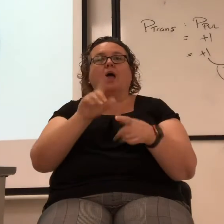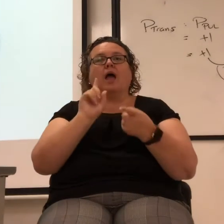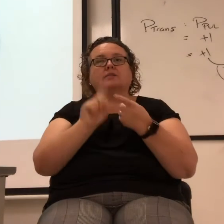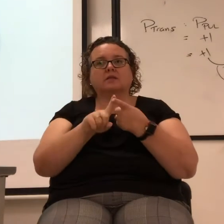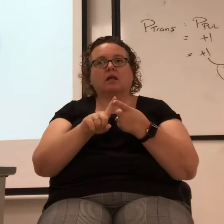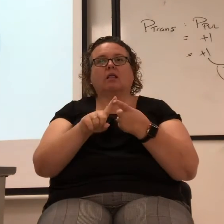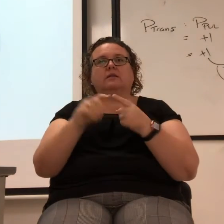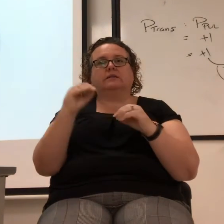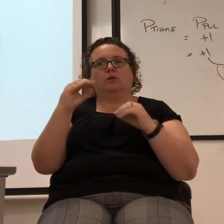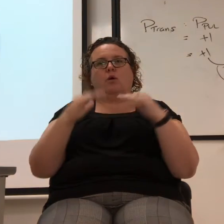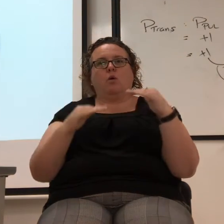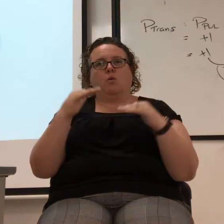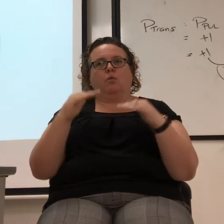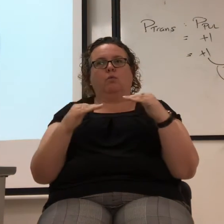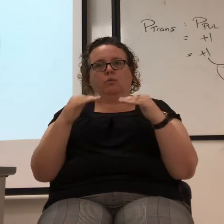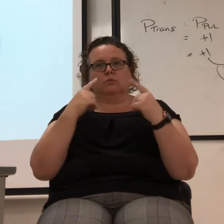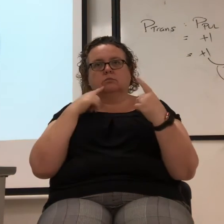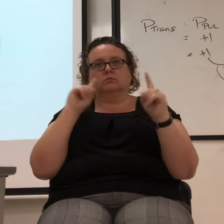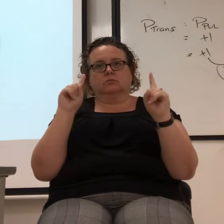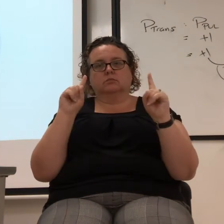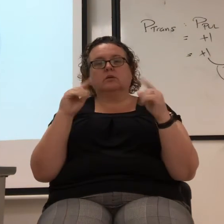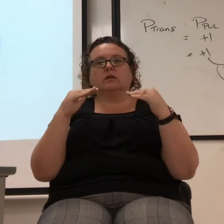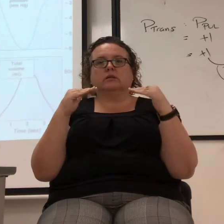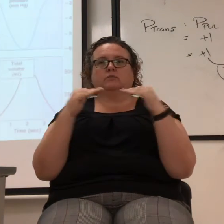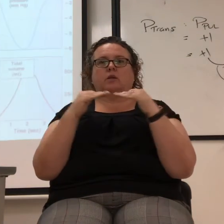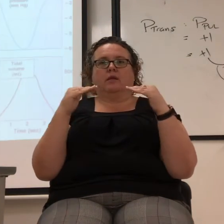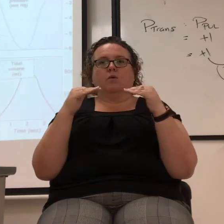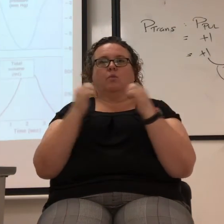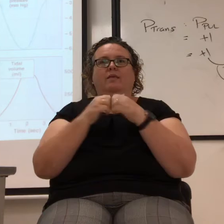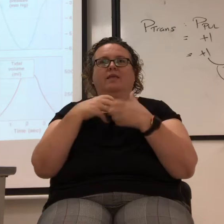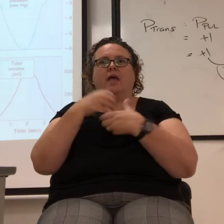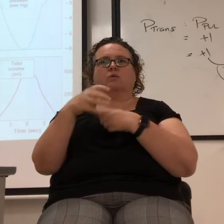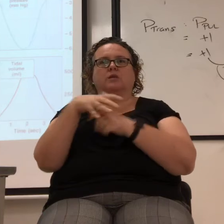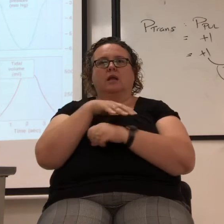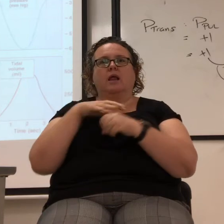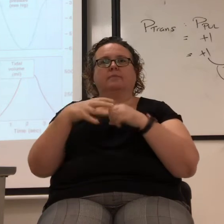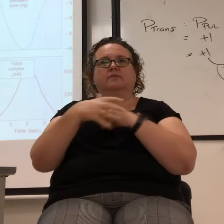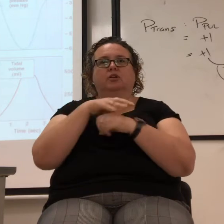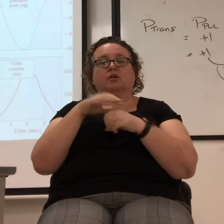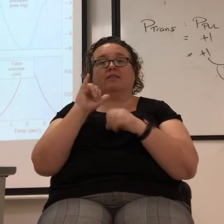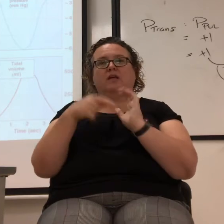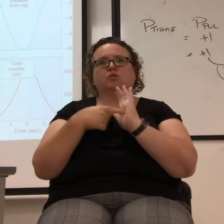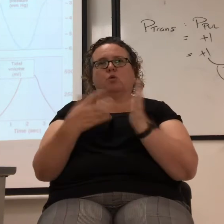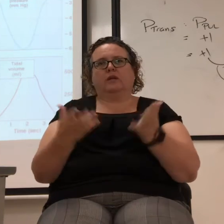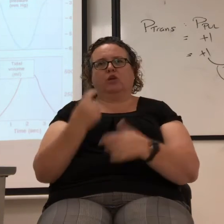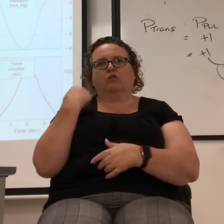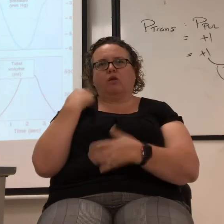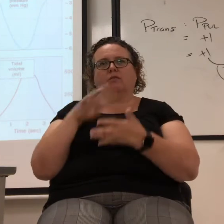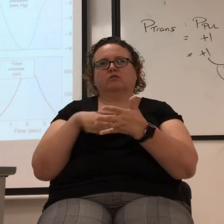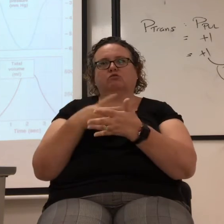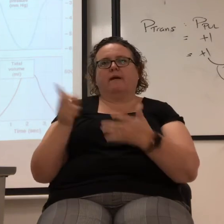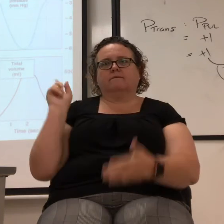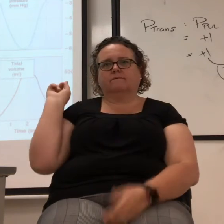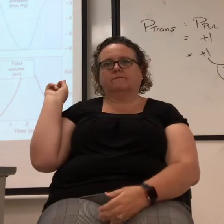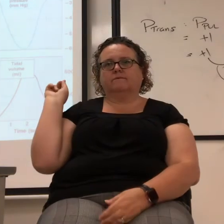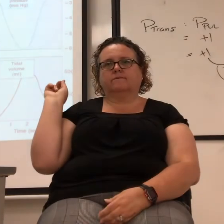zero is reached and you equilibrate with the atmosphere. Now that's shown here on these graphs.